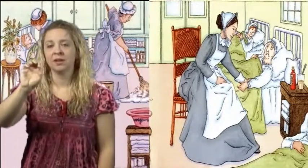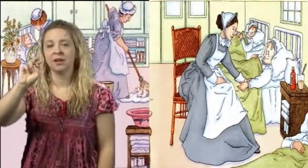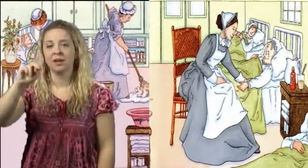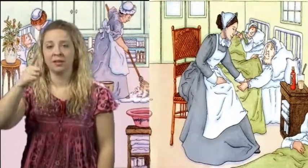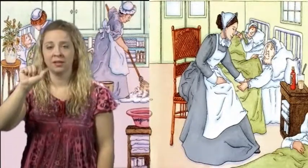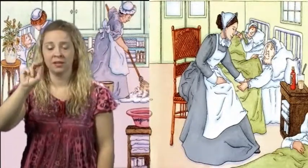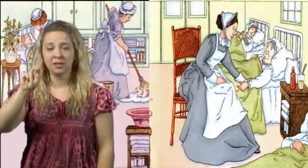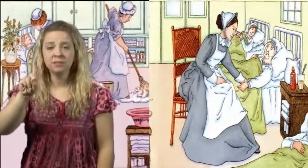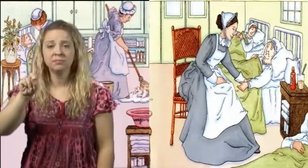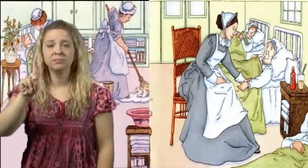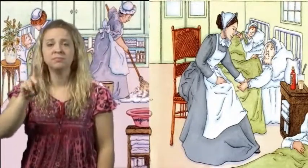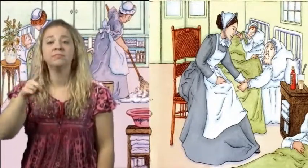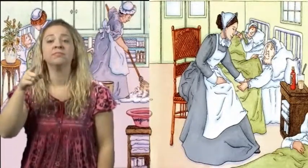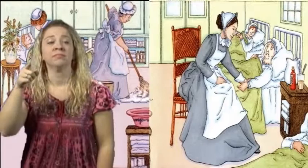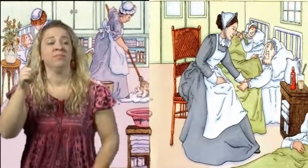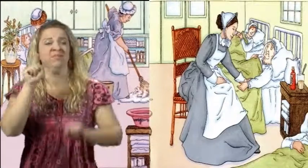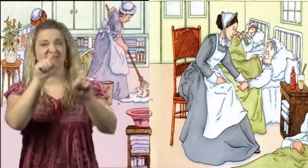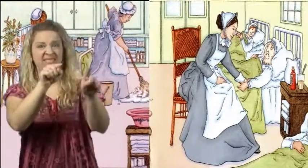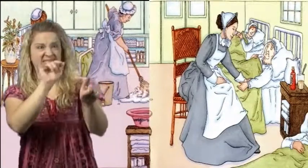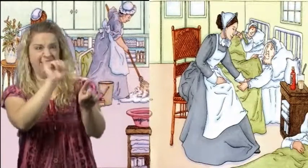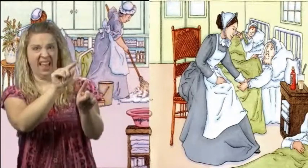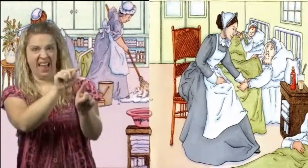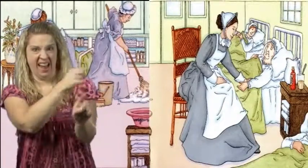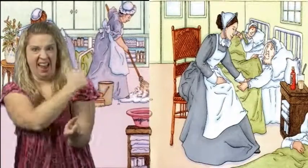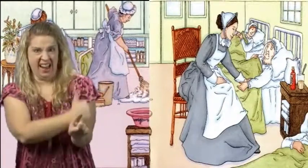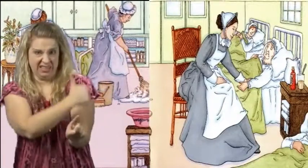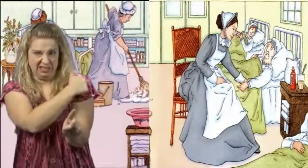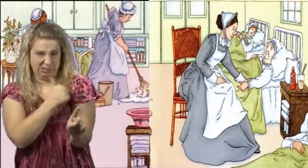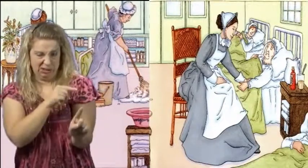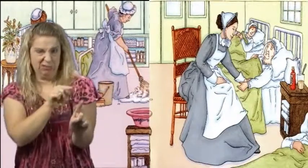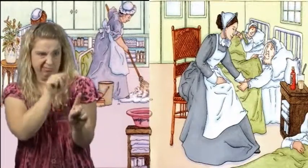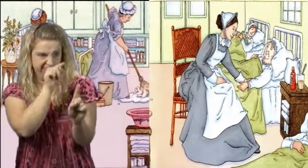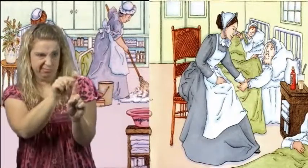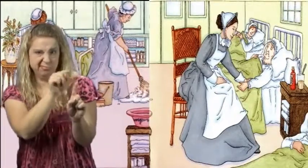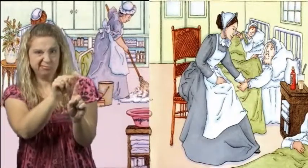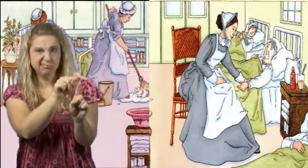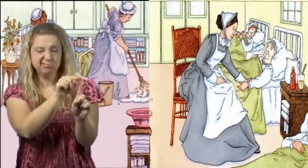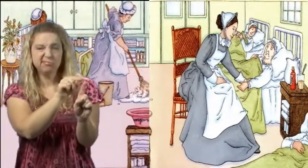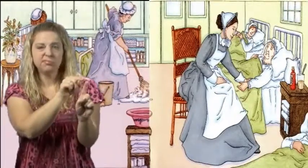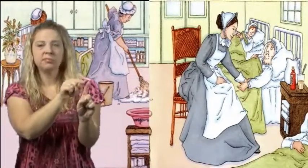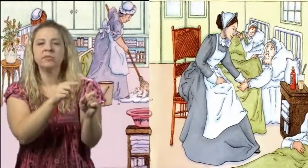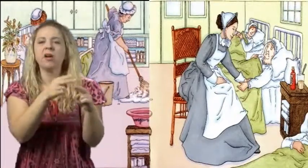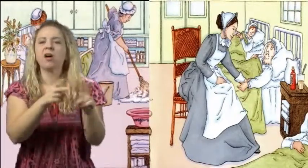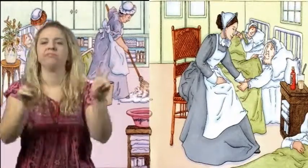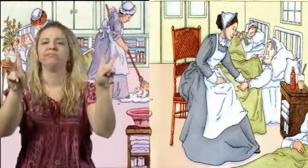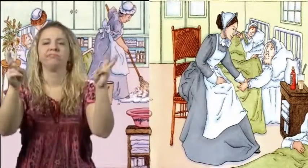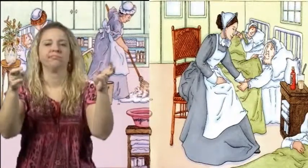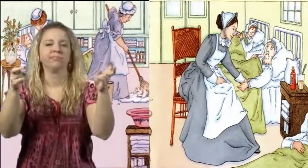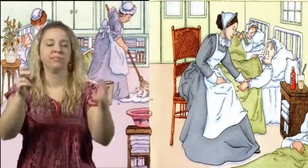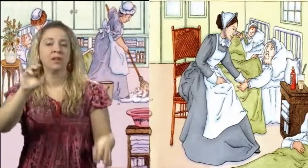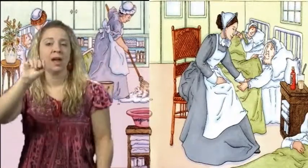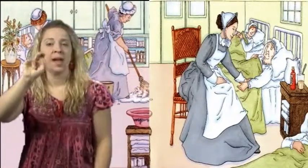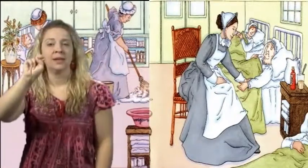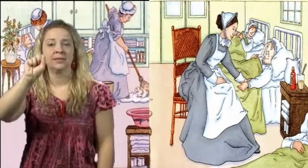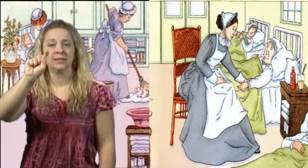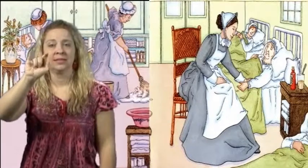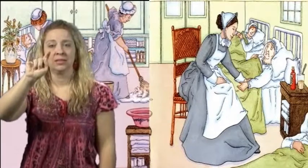Later that year, she was made the superintendent of the Institution for the Care of Sick Gentlewomen, a small women's hospital in